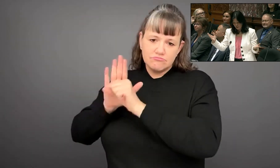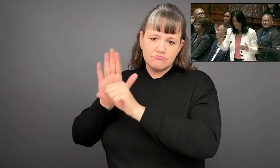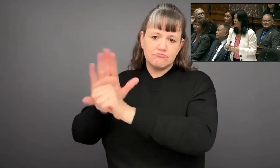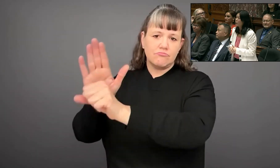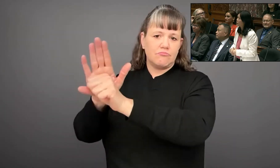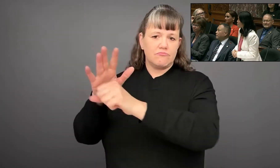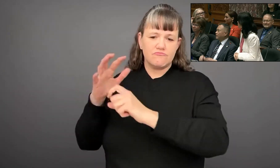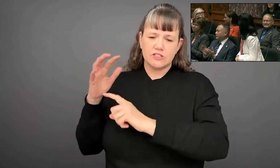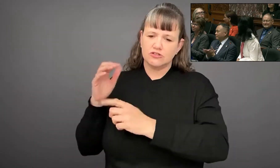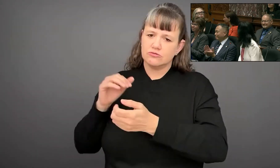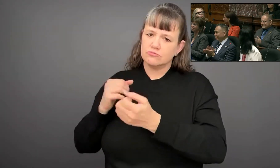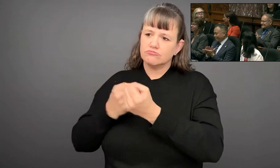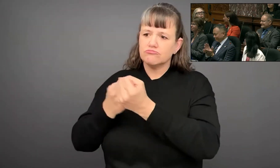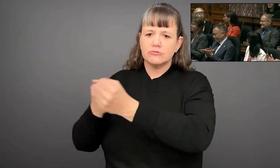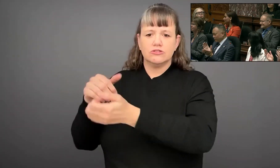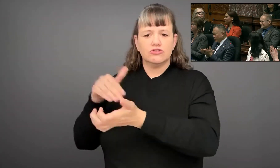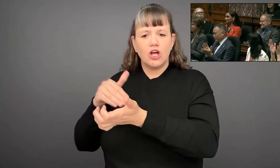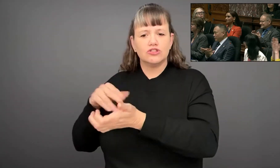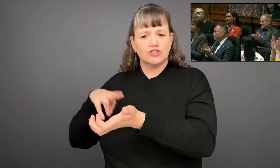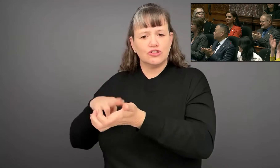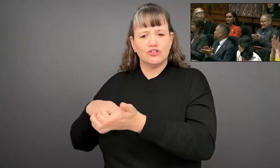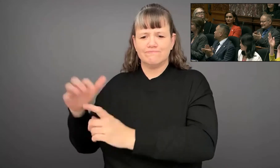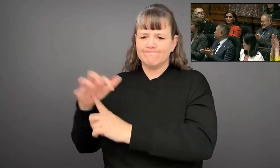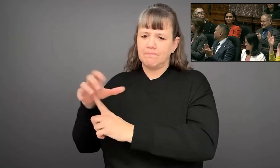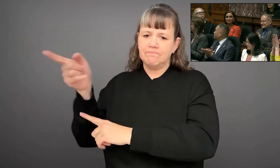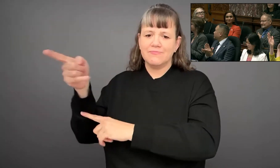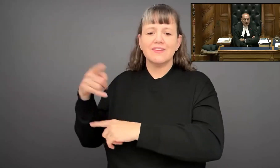making her feel very welcome?